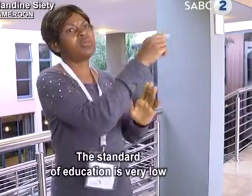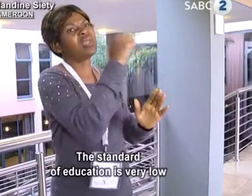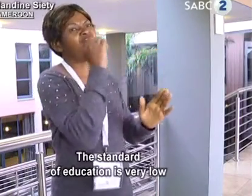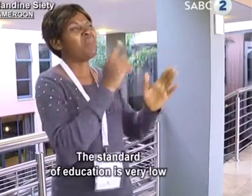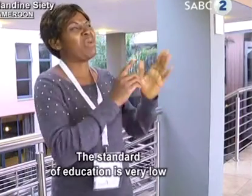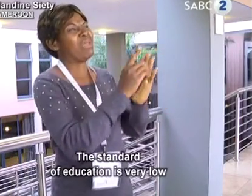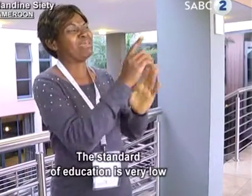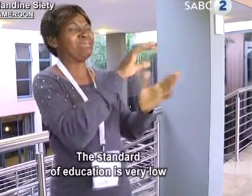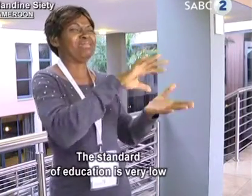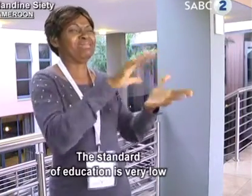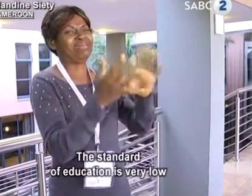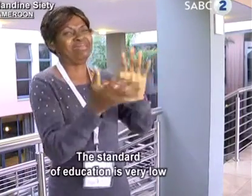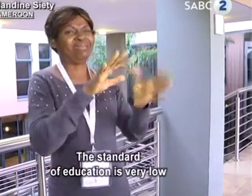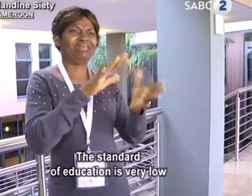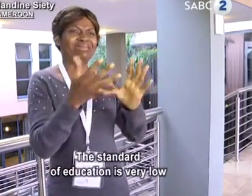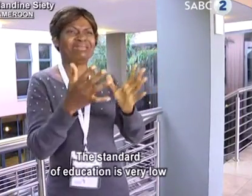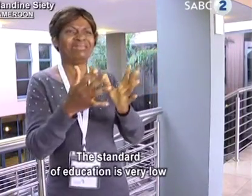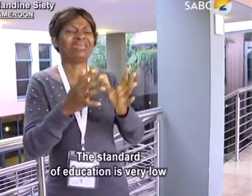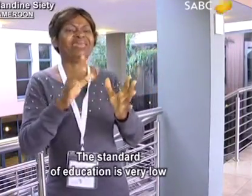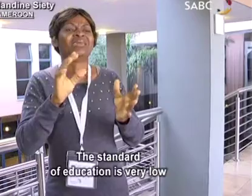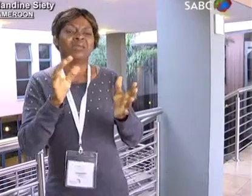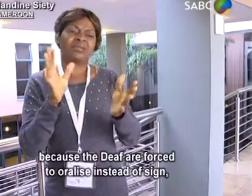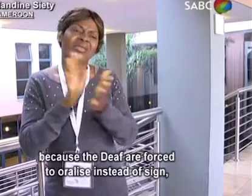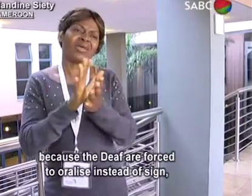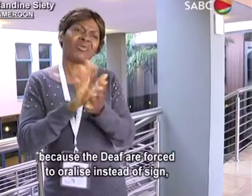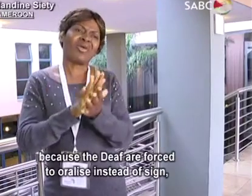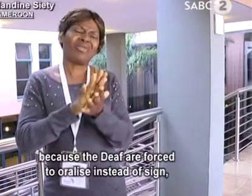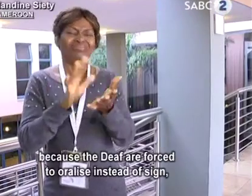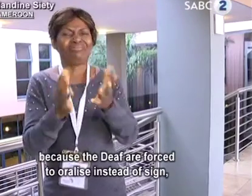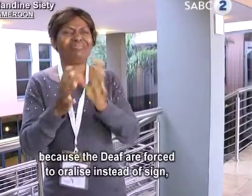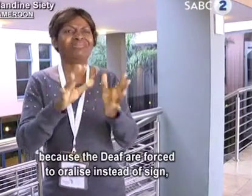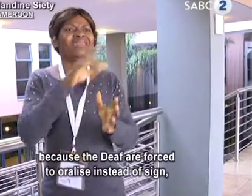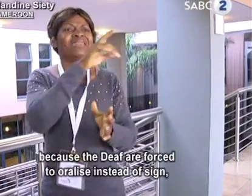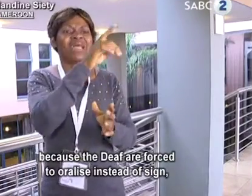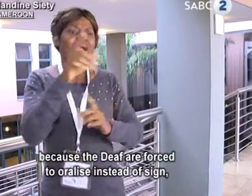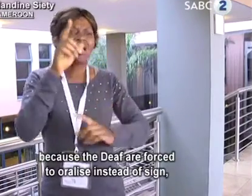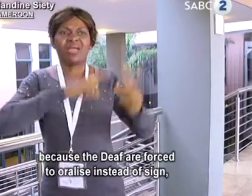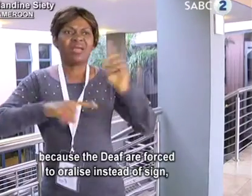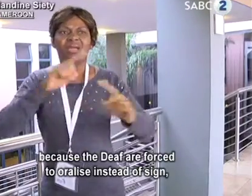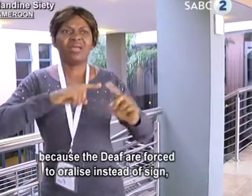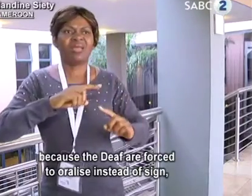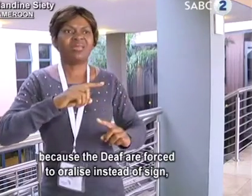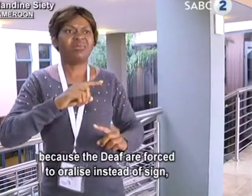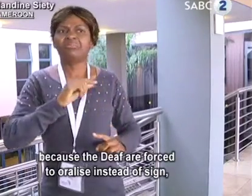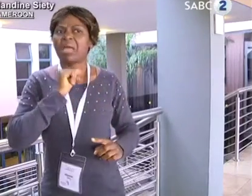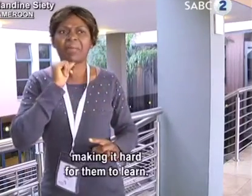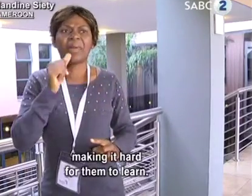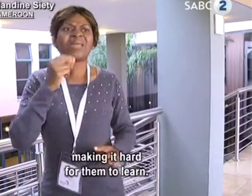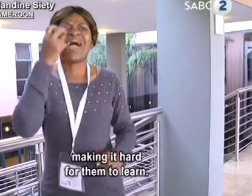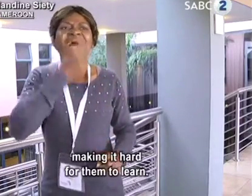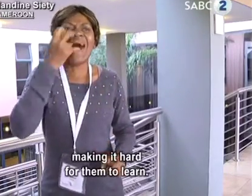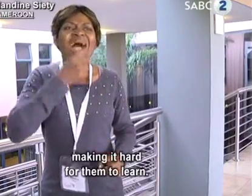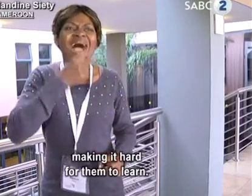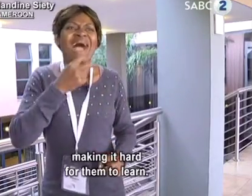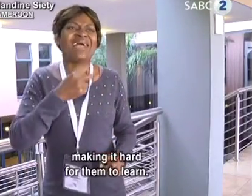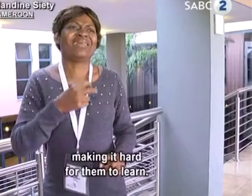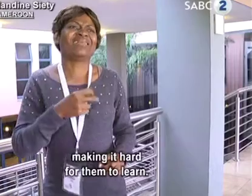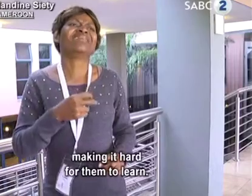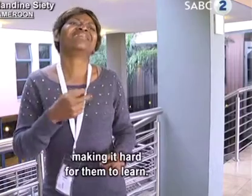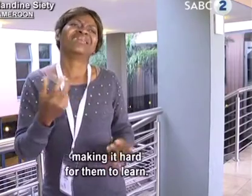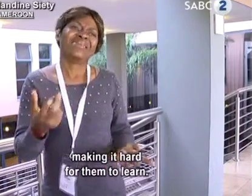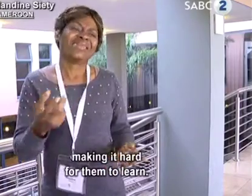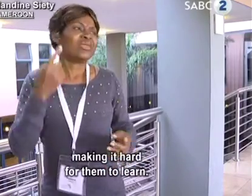The standard of education is very low because the deaf are forced to oralize instead of sign, making it hard